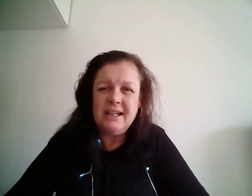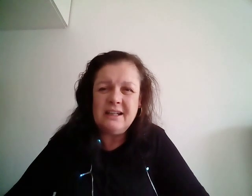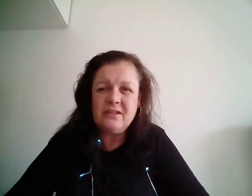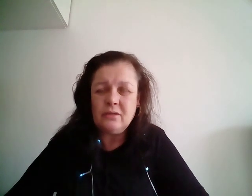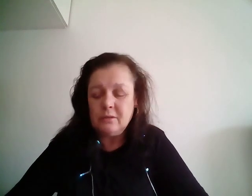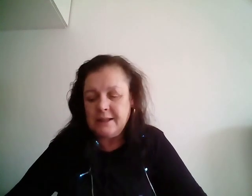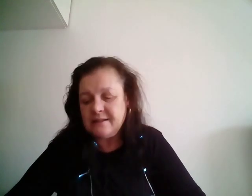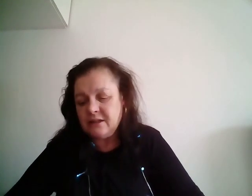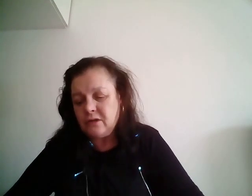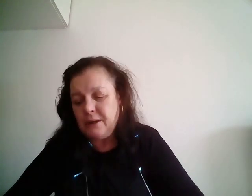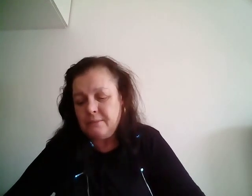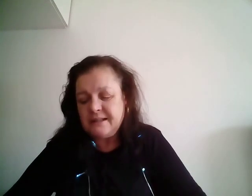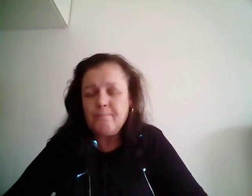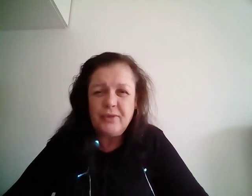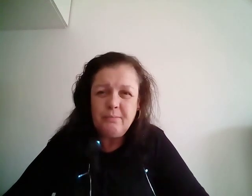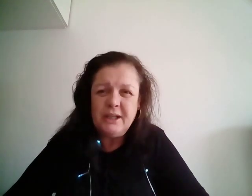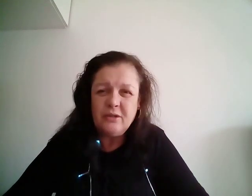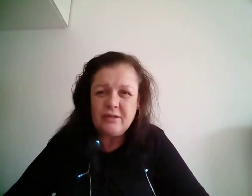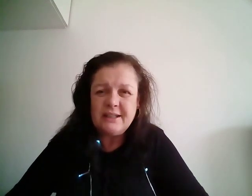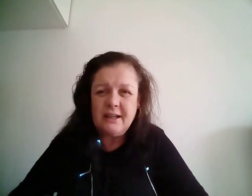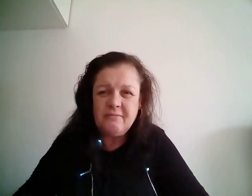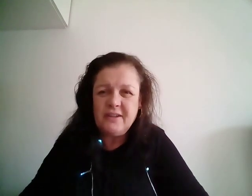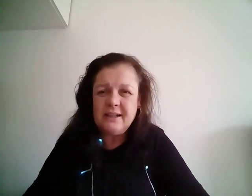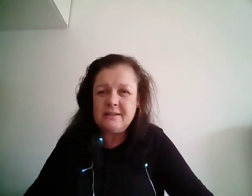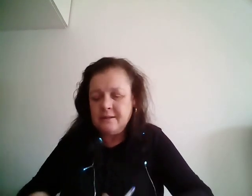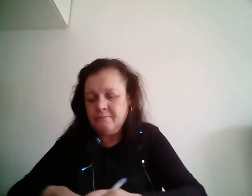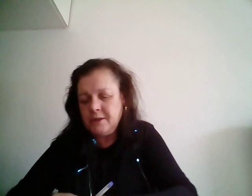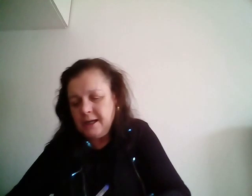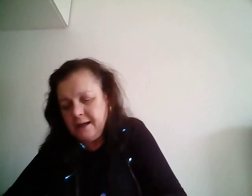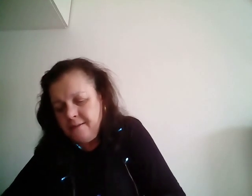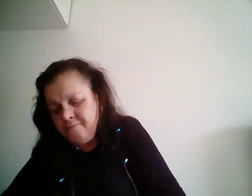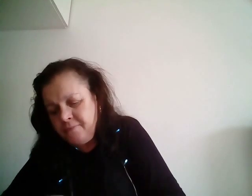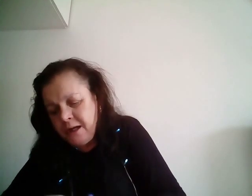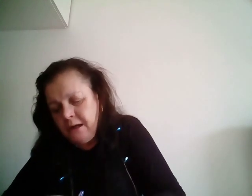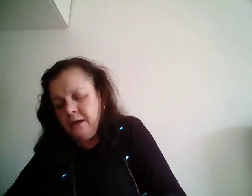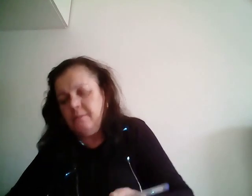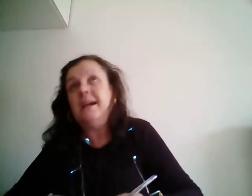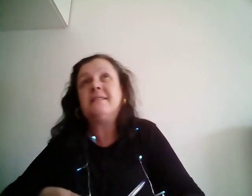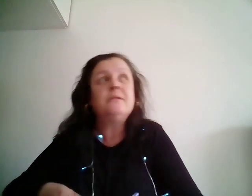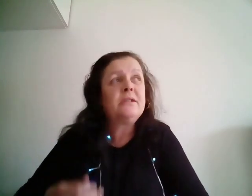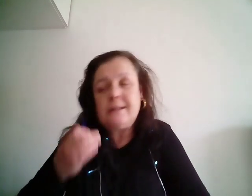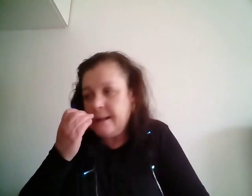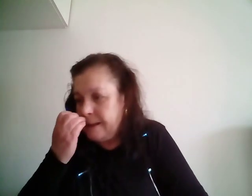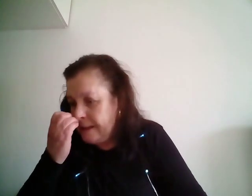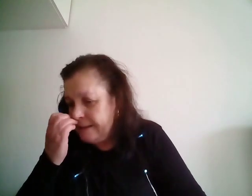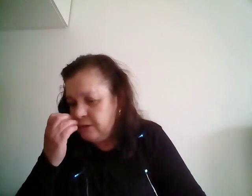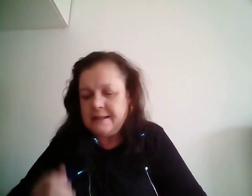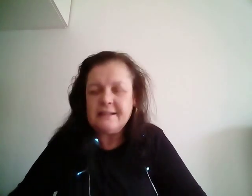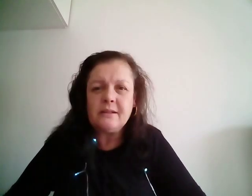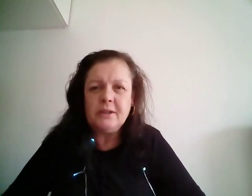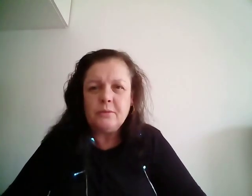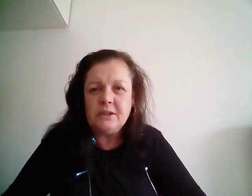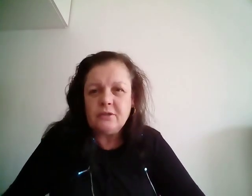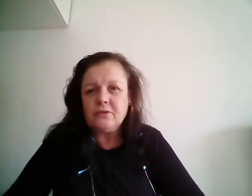not very nice at all, my delicious little babies. Putrid, in fact, okay? Amazing what, let's just say, some in the world will